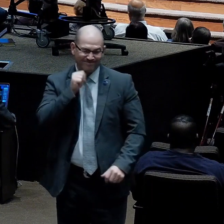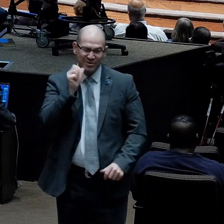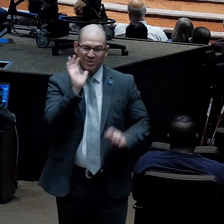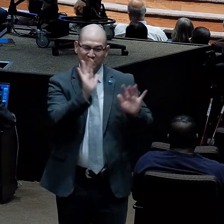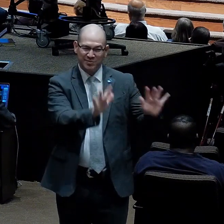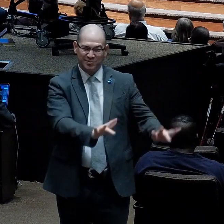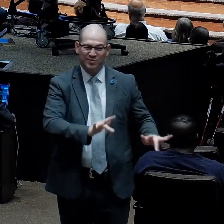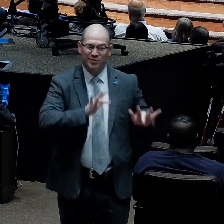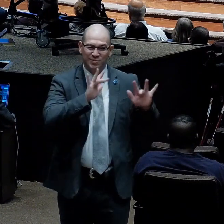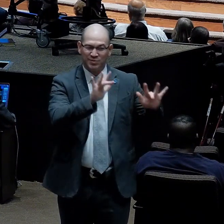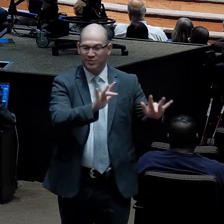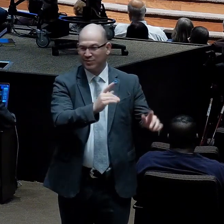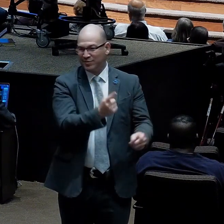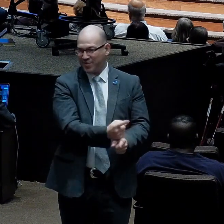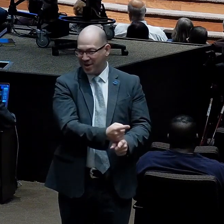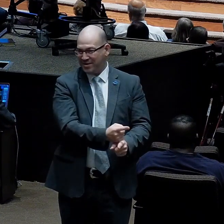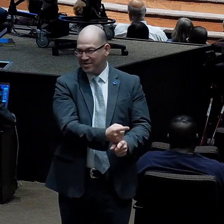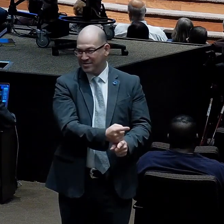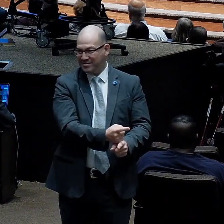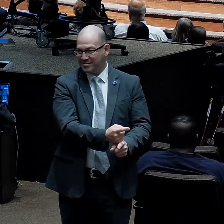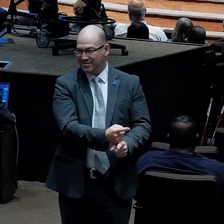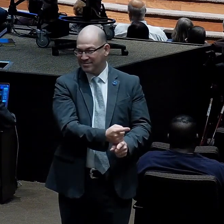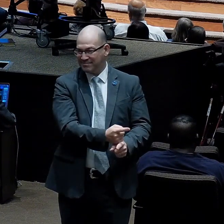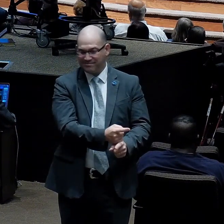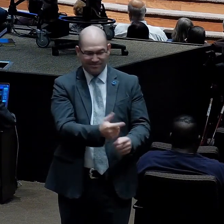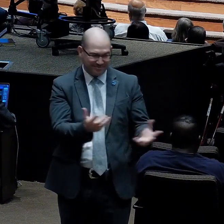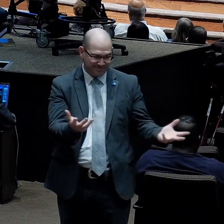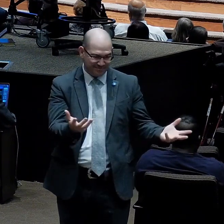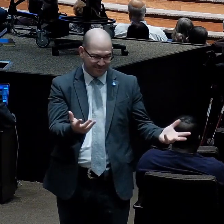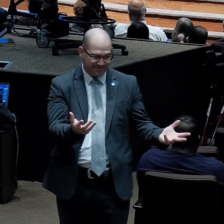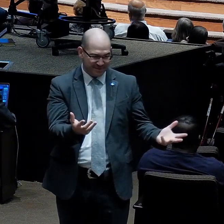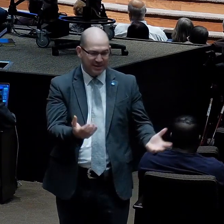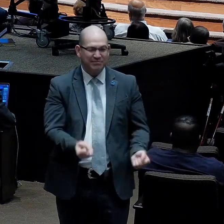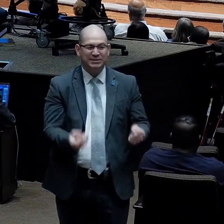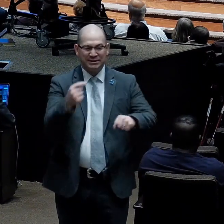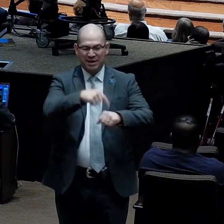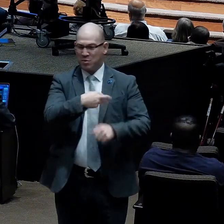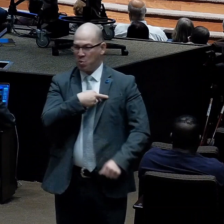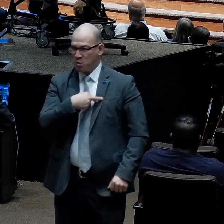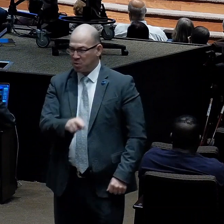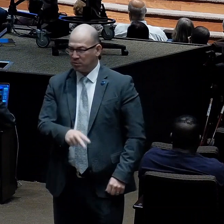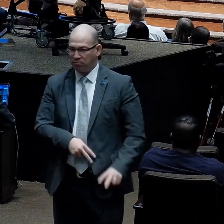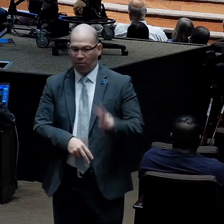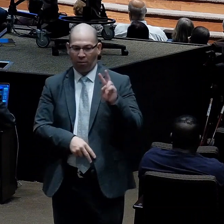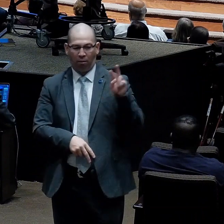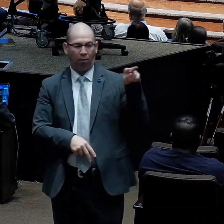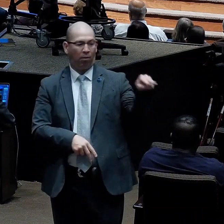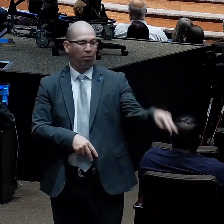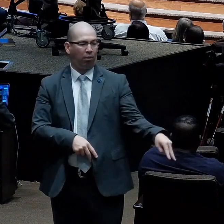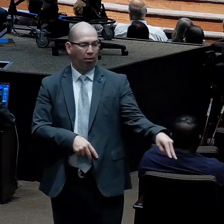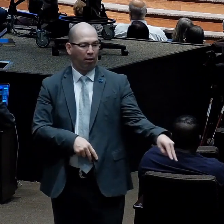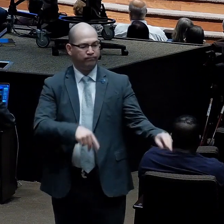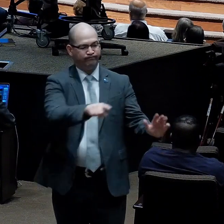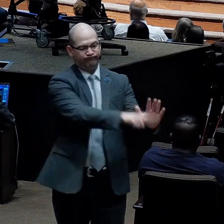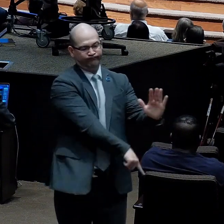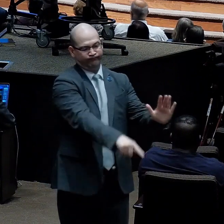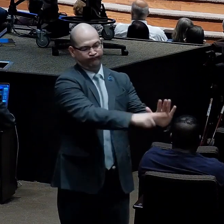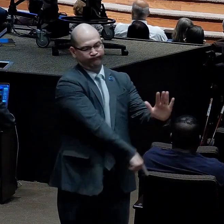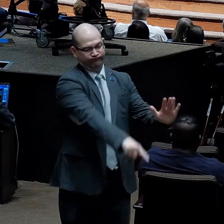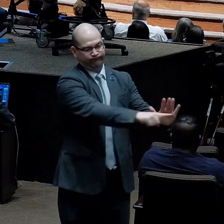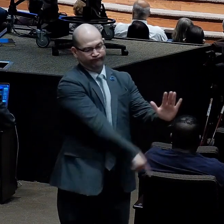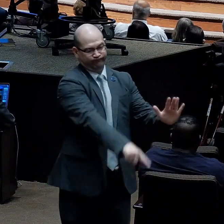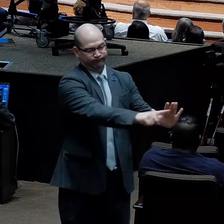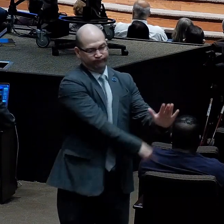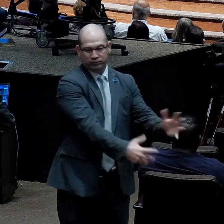There has not always been mercy for the victim. Now, we do not advocate the Roman